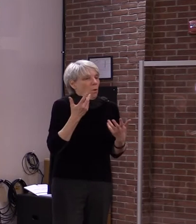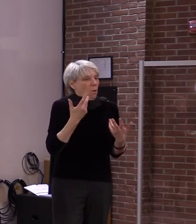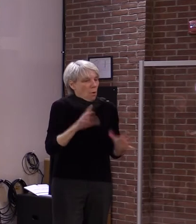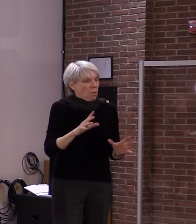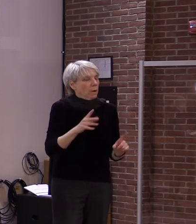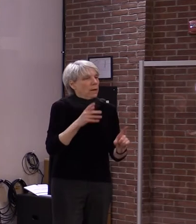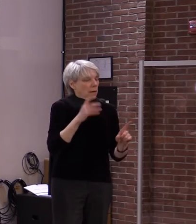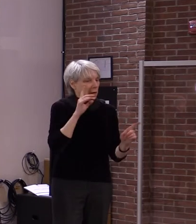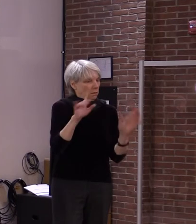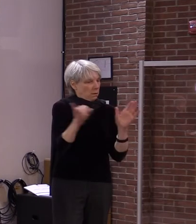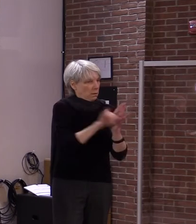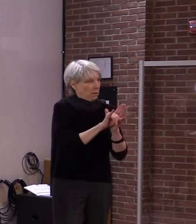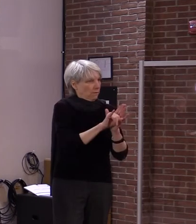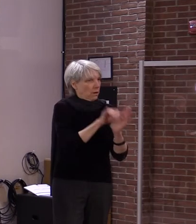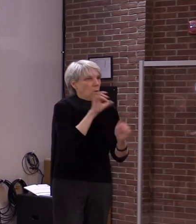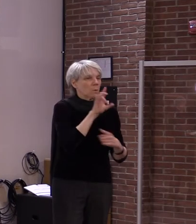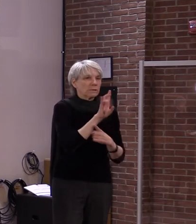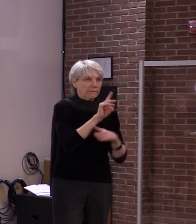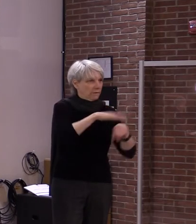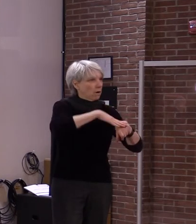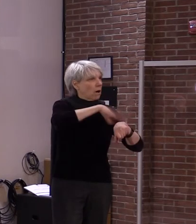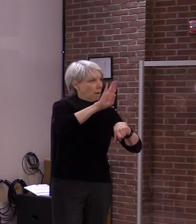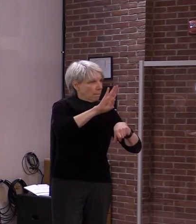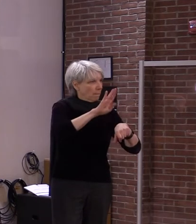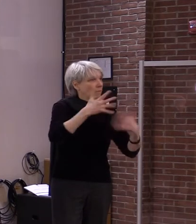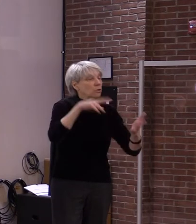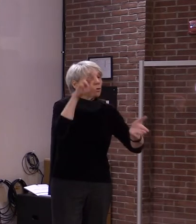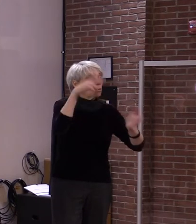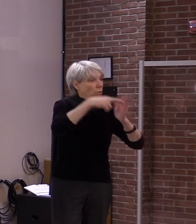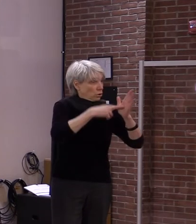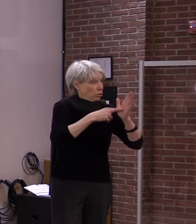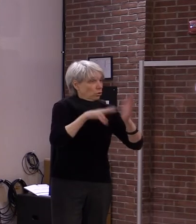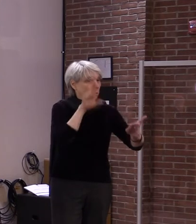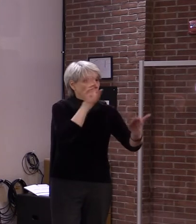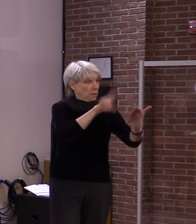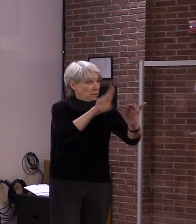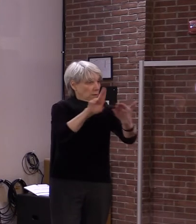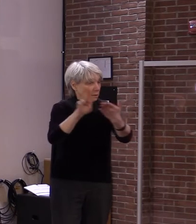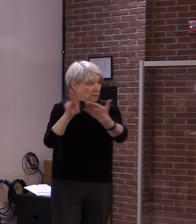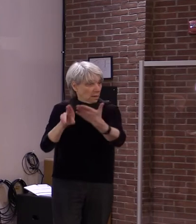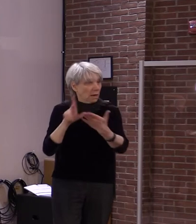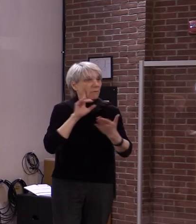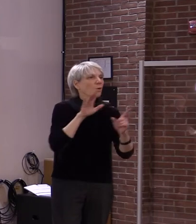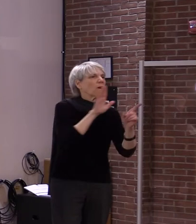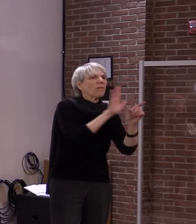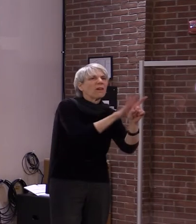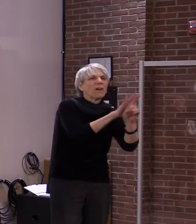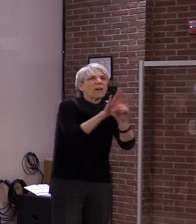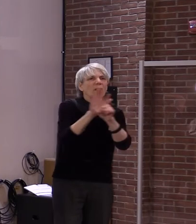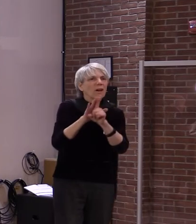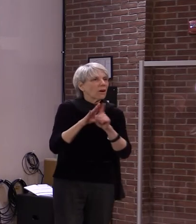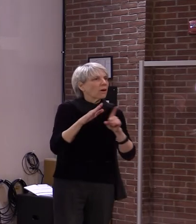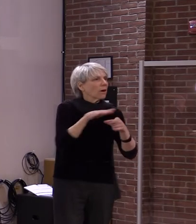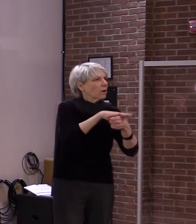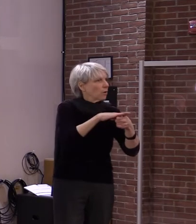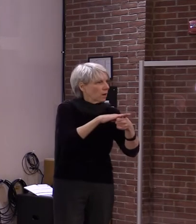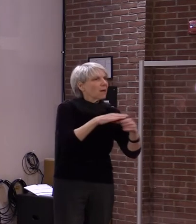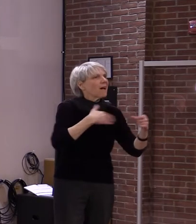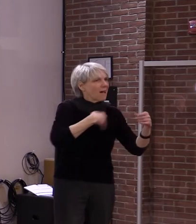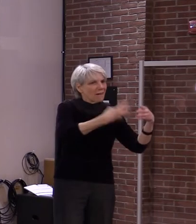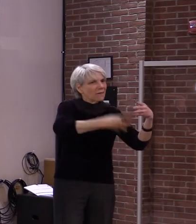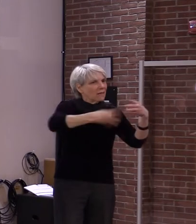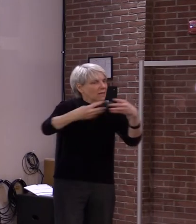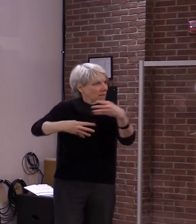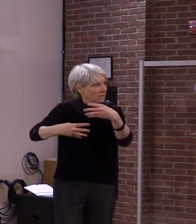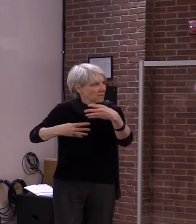years old and older that have registered for vaccines in each area that we can use in addition we